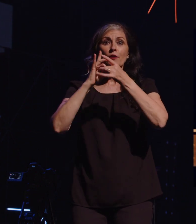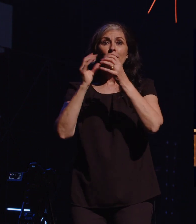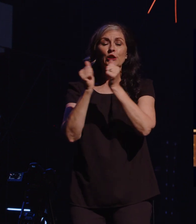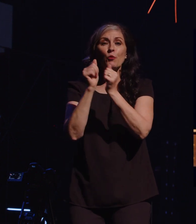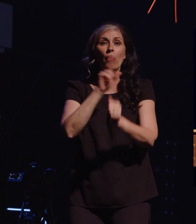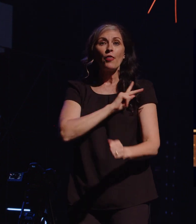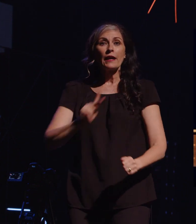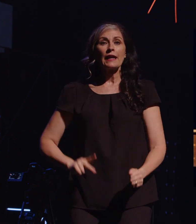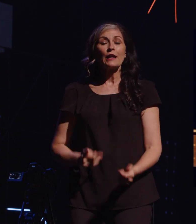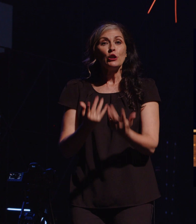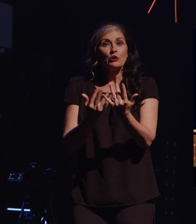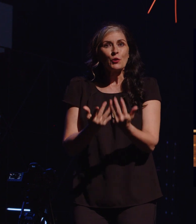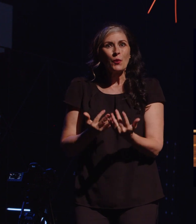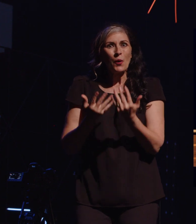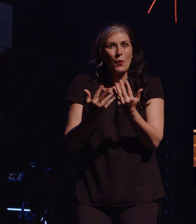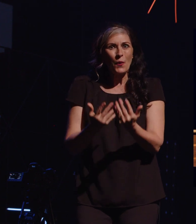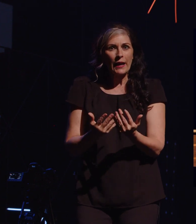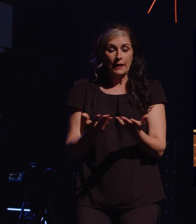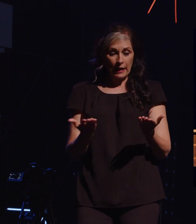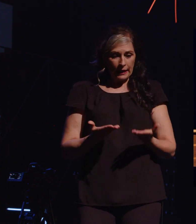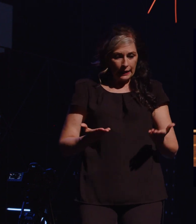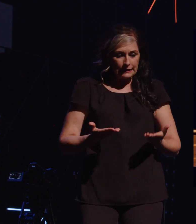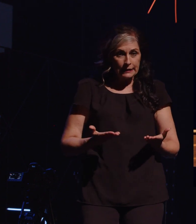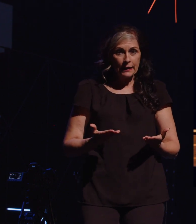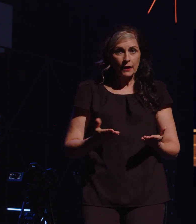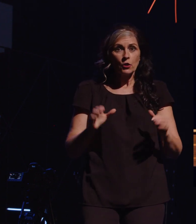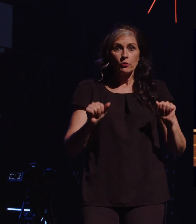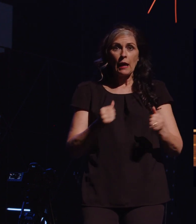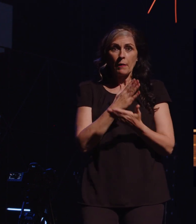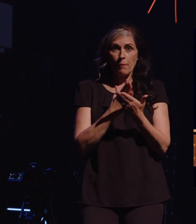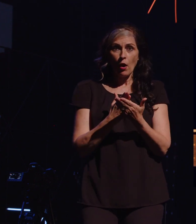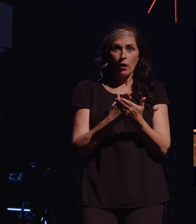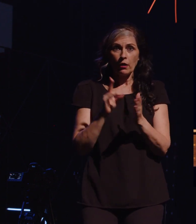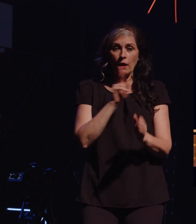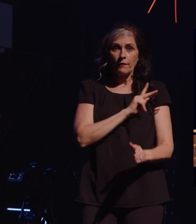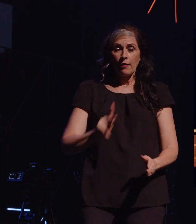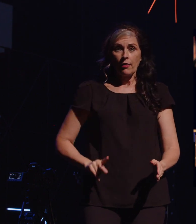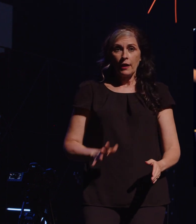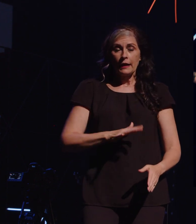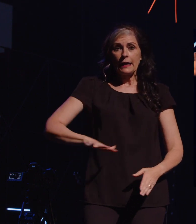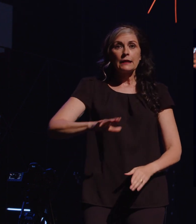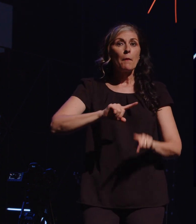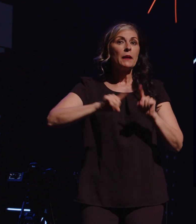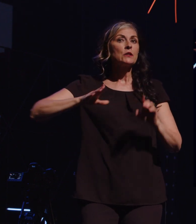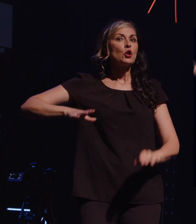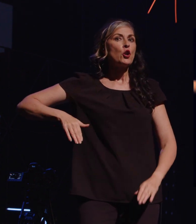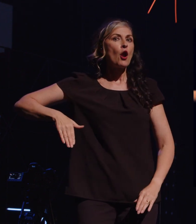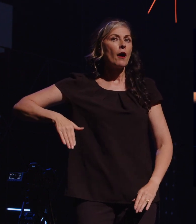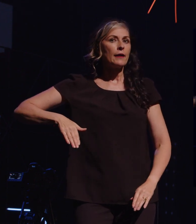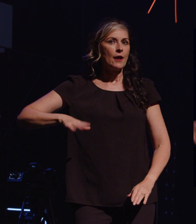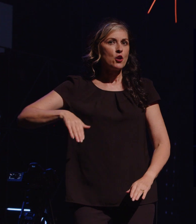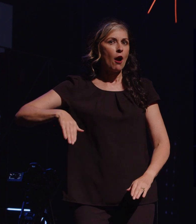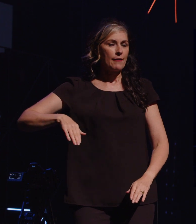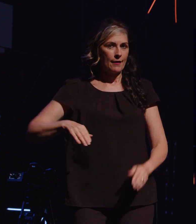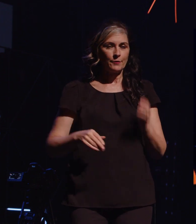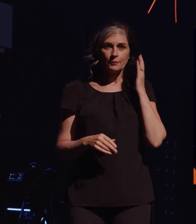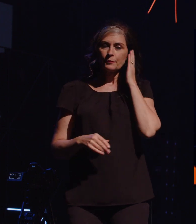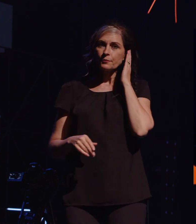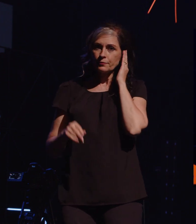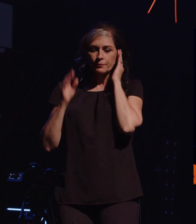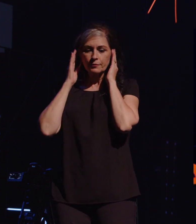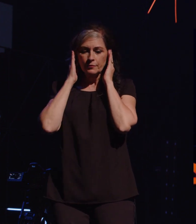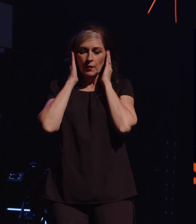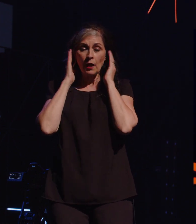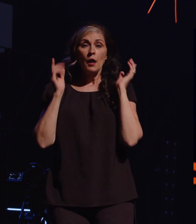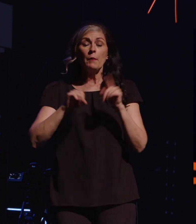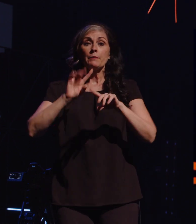So we await the kingdom of God. It's here. You can be a part of the kingdom of God, and yet it's not yet. We're not there yet. But it's